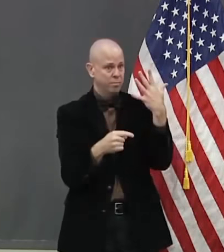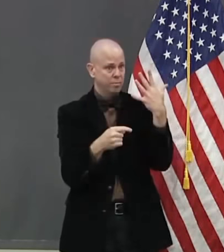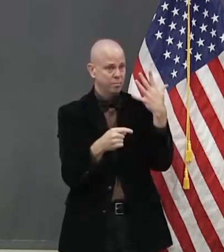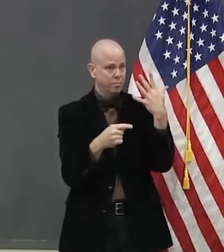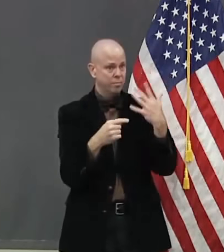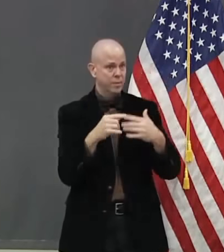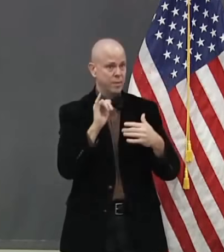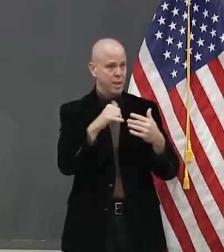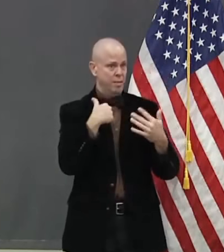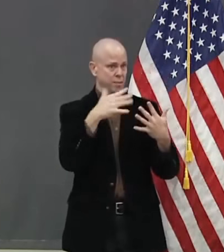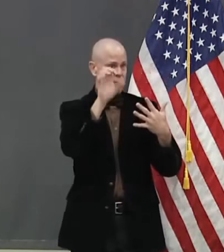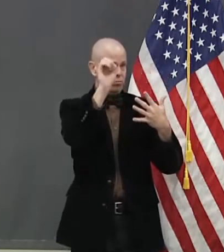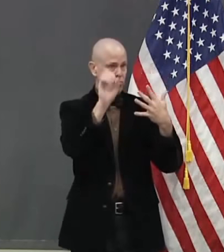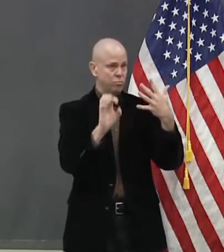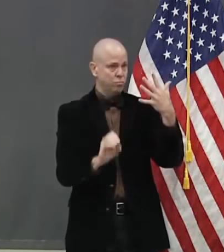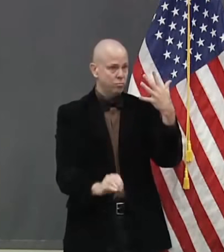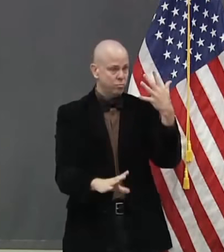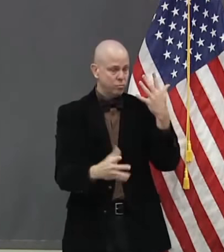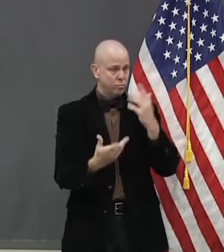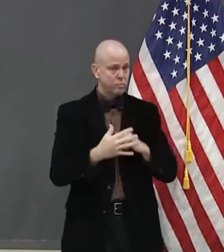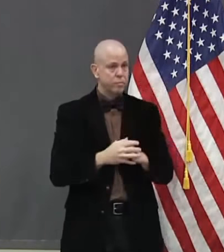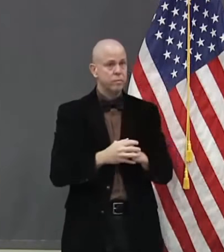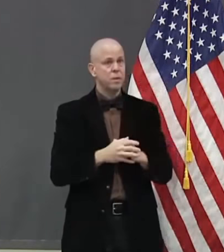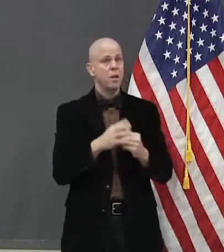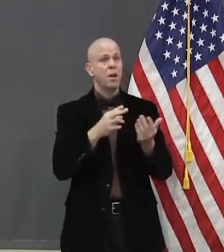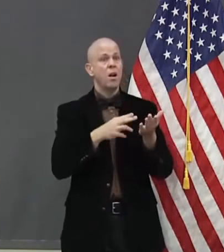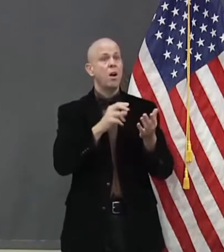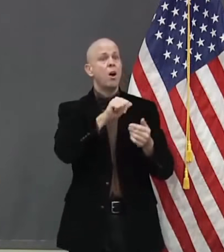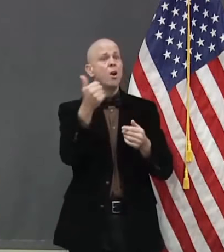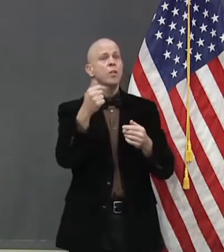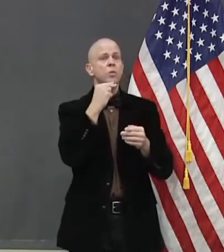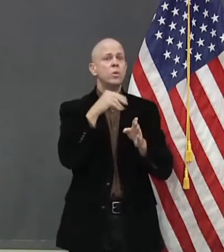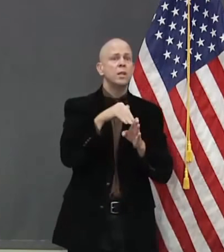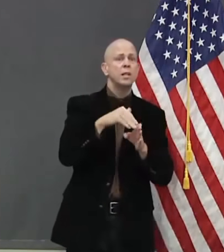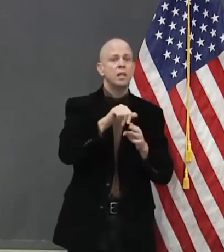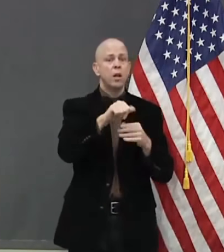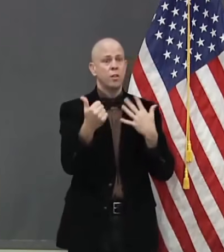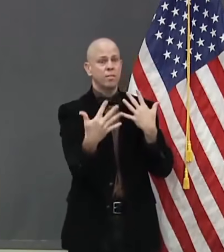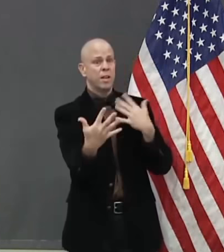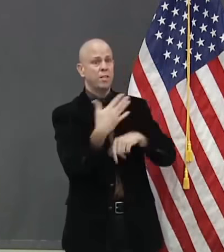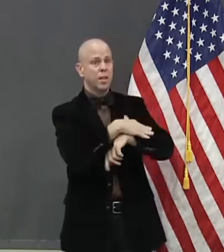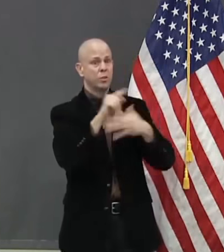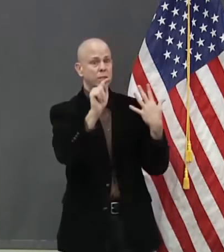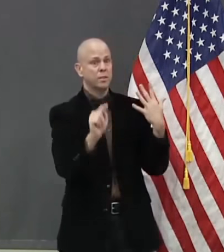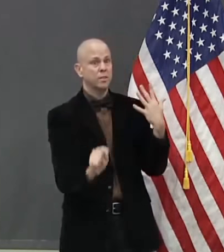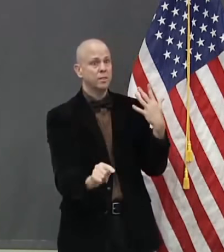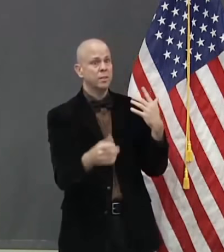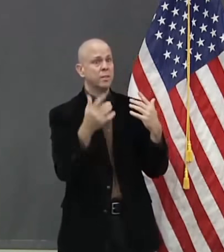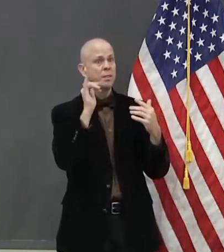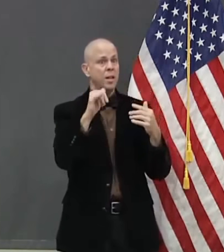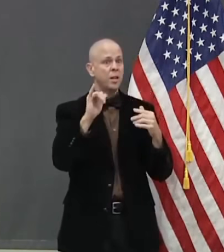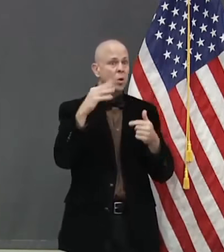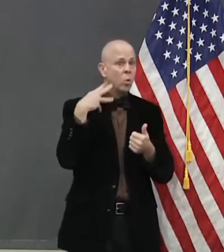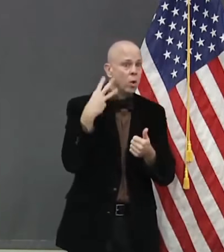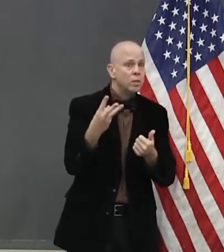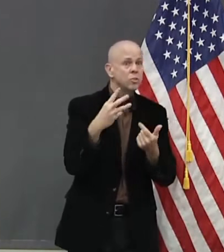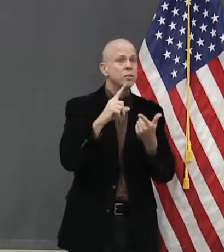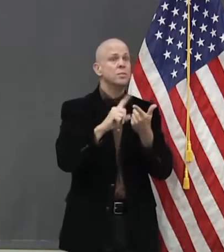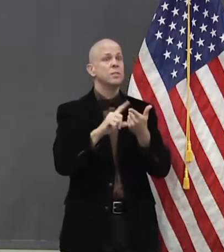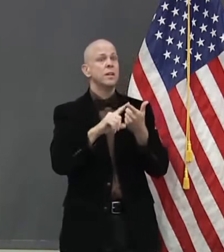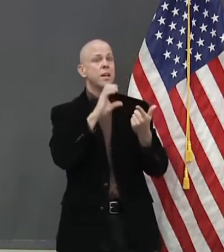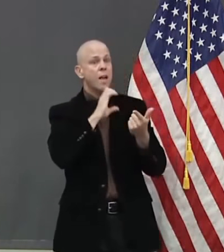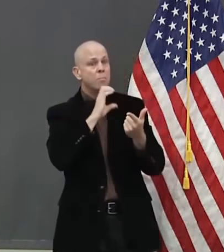applies, and frankly, other counties that are on the cusp, Washington, Clackamas, Baker, Union, and